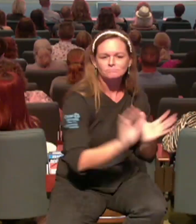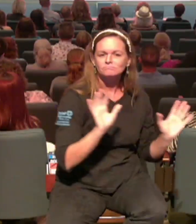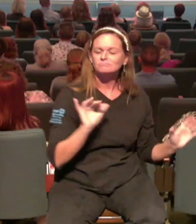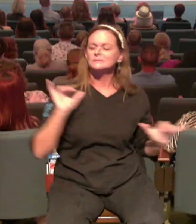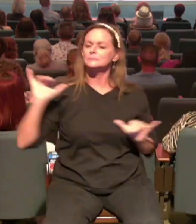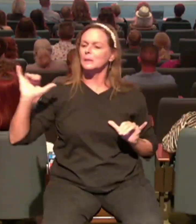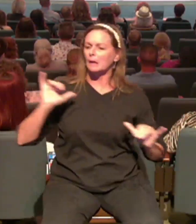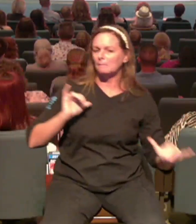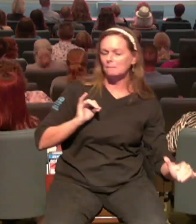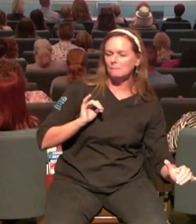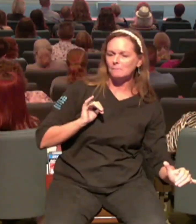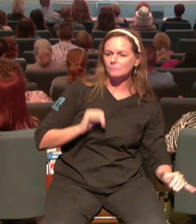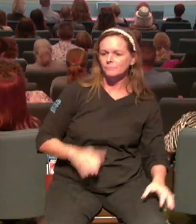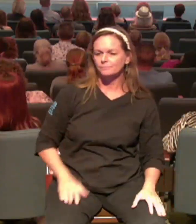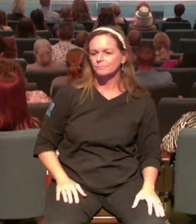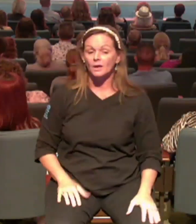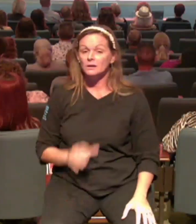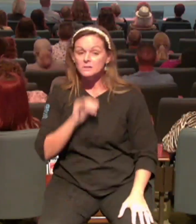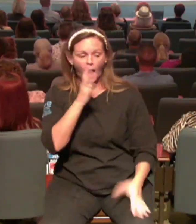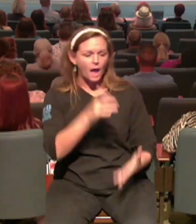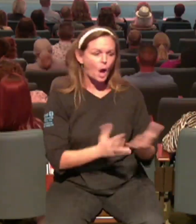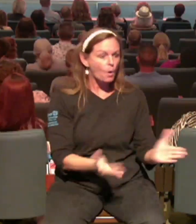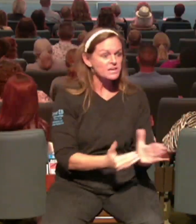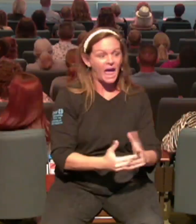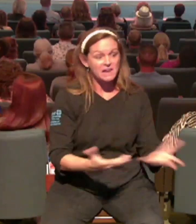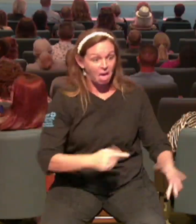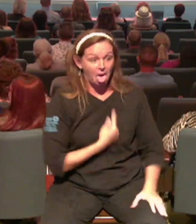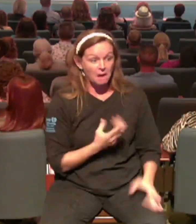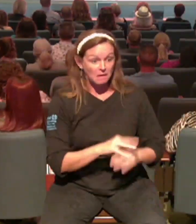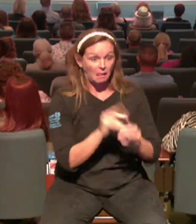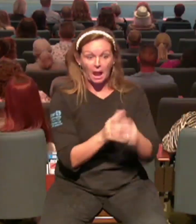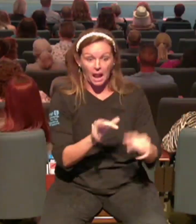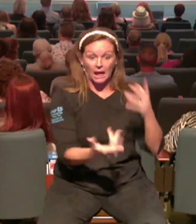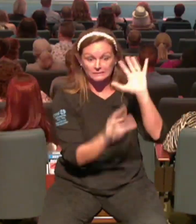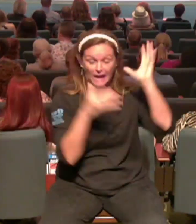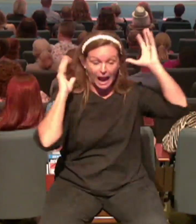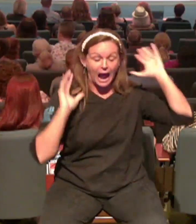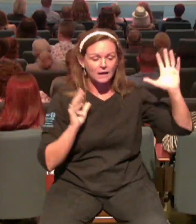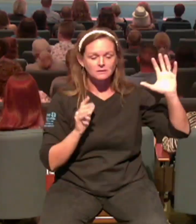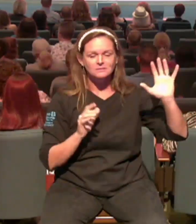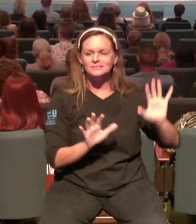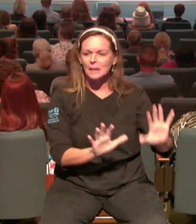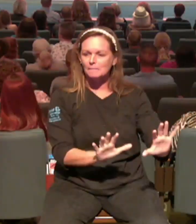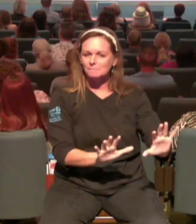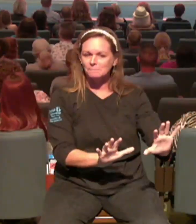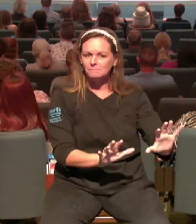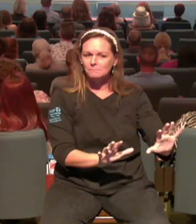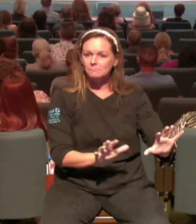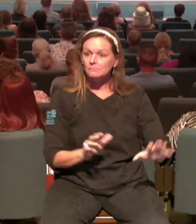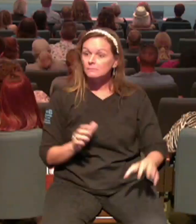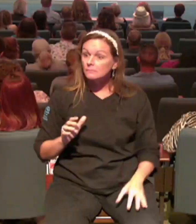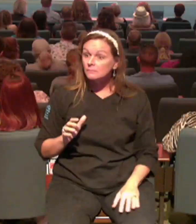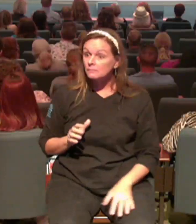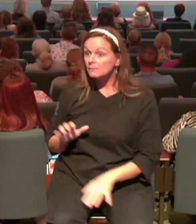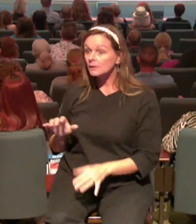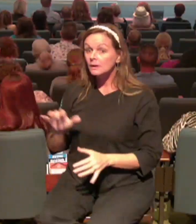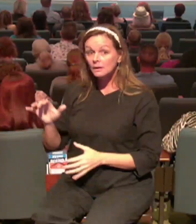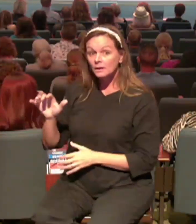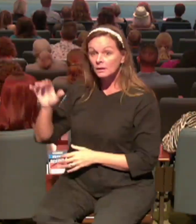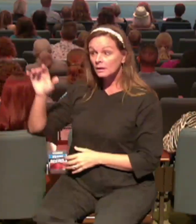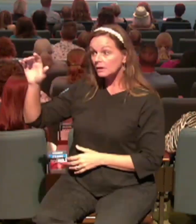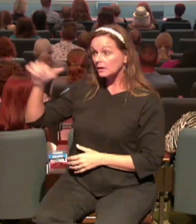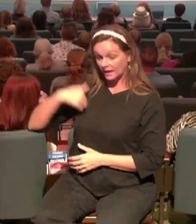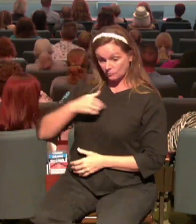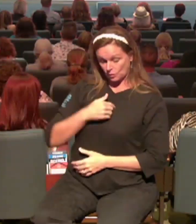they go again, should have expected. No, he didn't. He doesn't play those games with us. Man, he forgives freely. He forgives